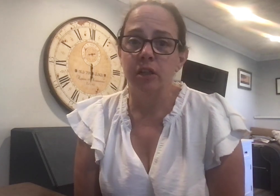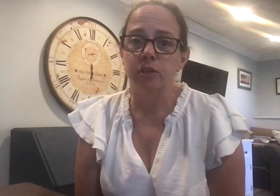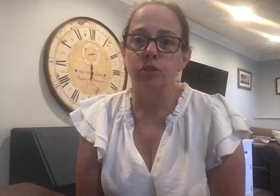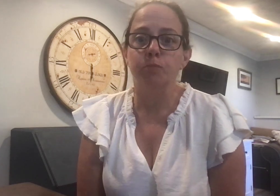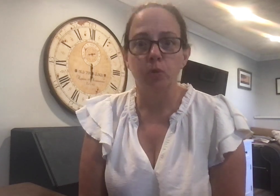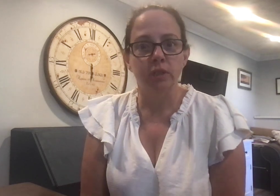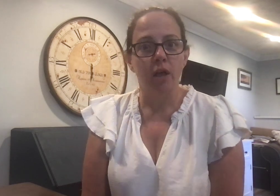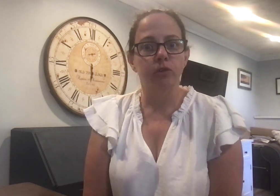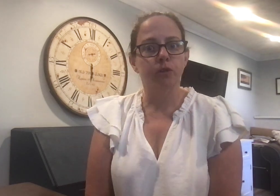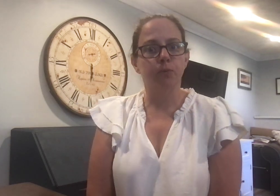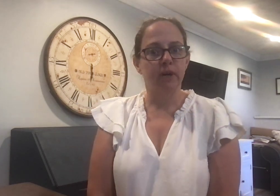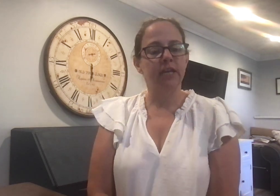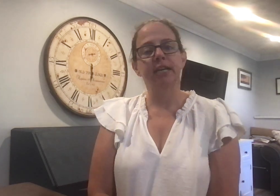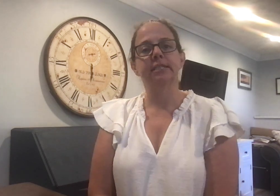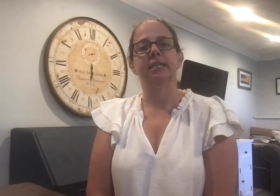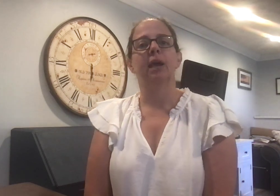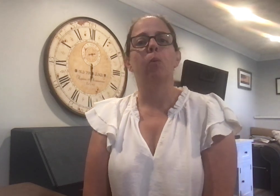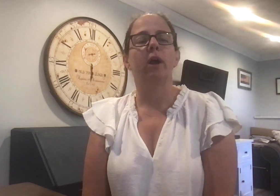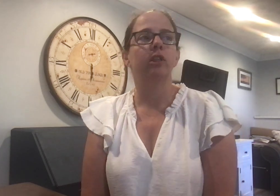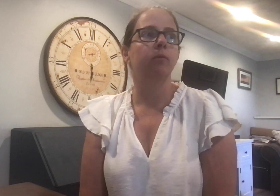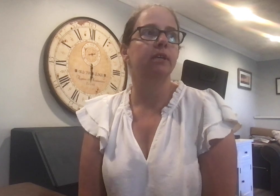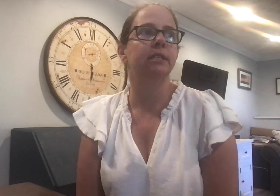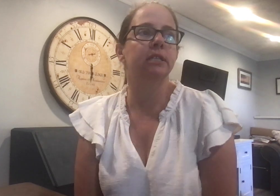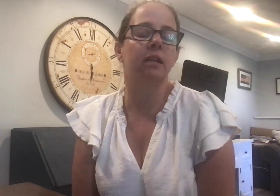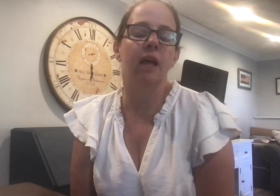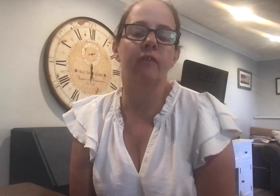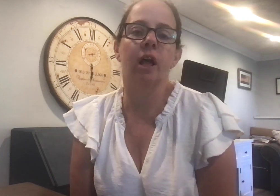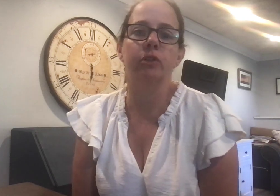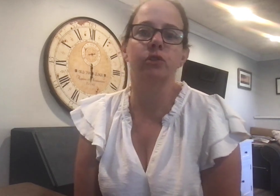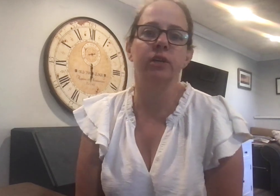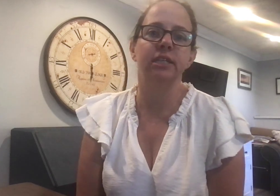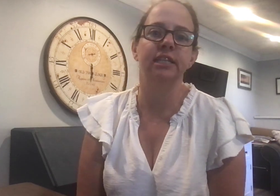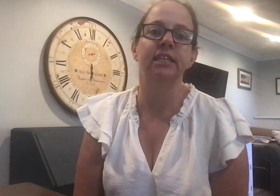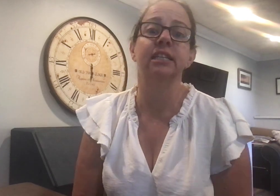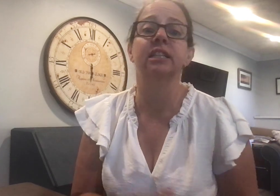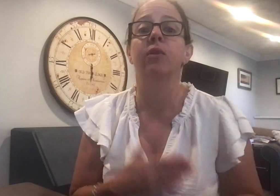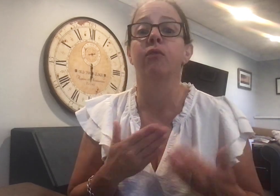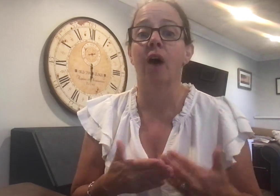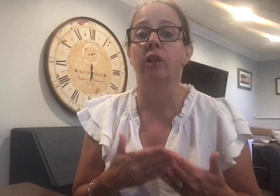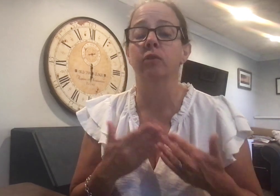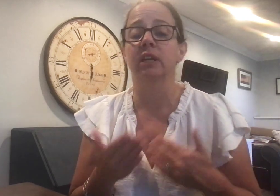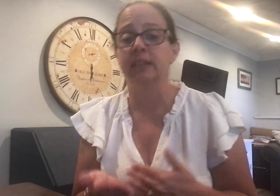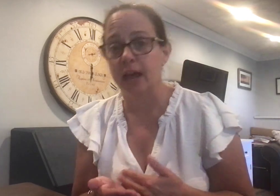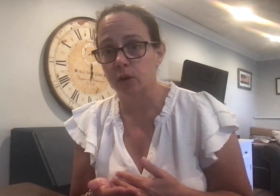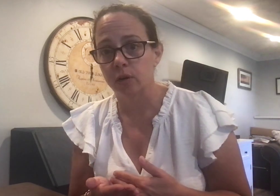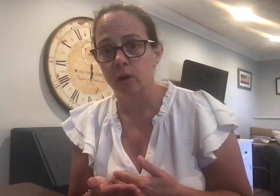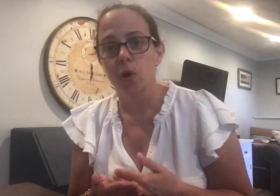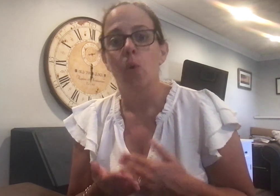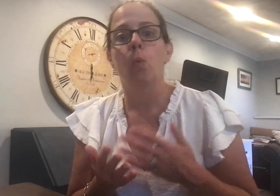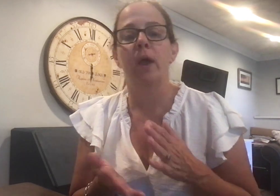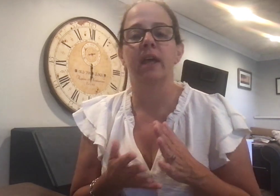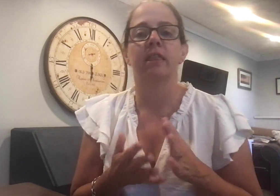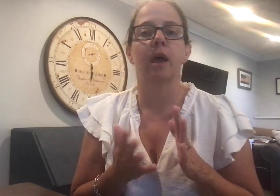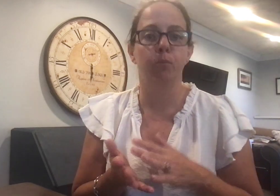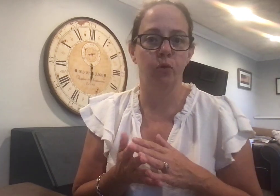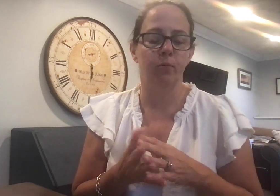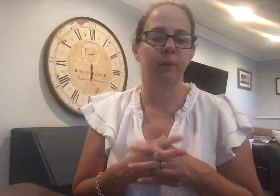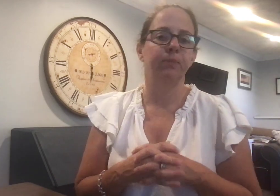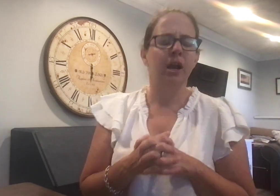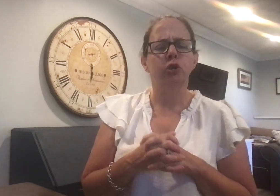colors, most colors are pretty easy. And one of the reasons a lot of colors are easy is because they follow the letter with a movement. And I'll show you